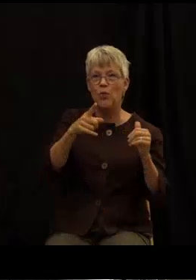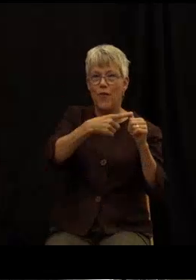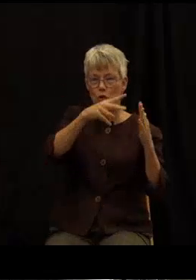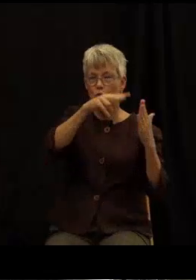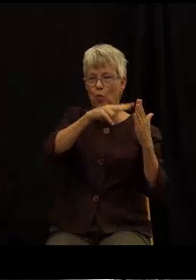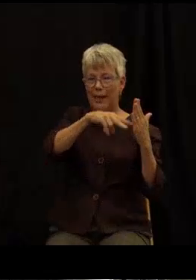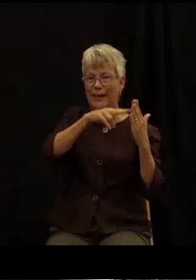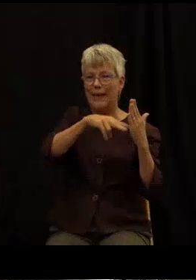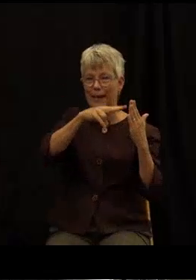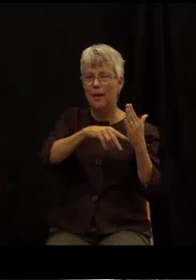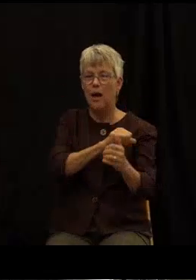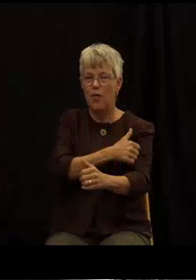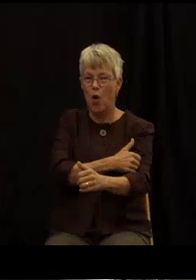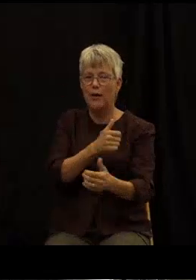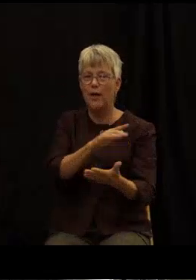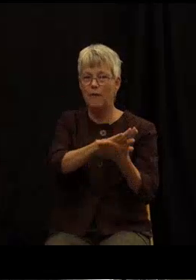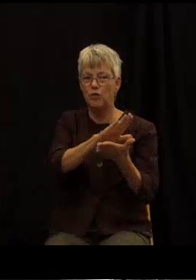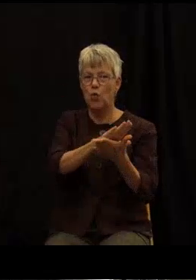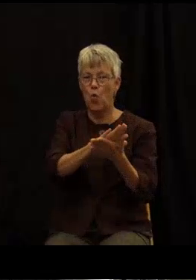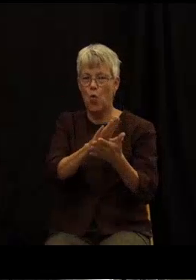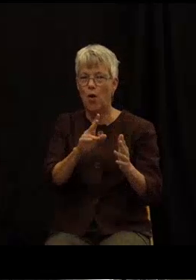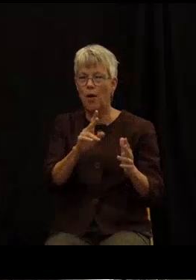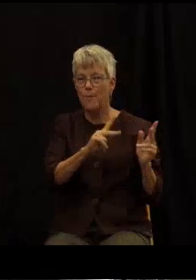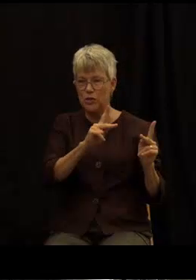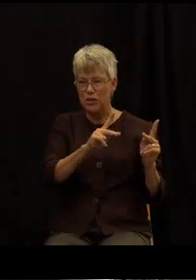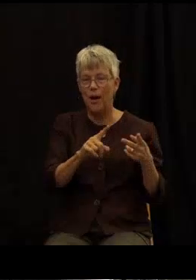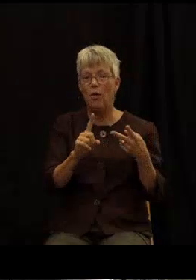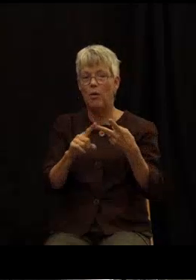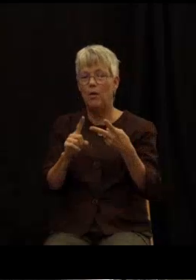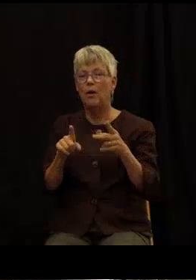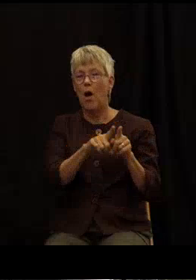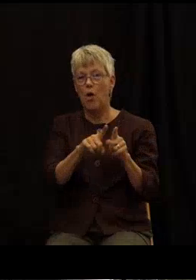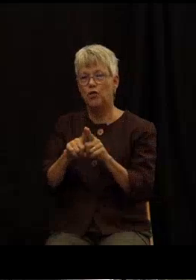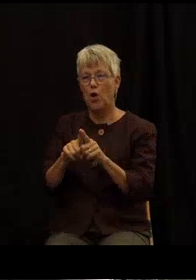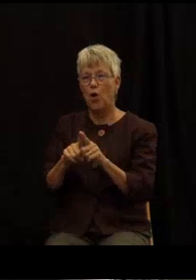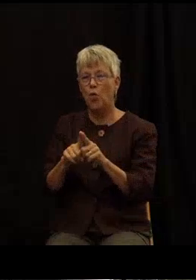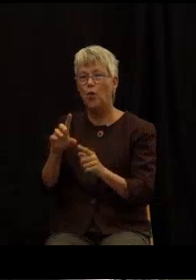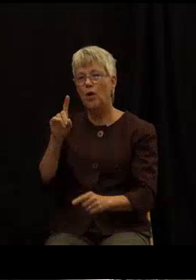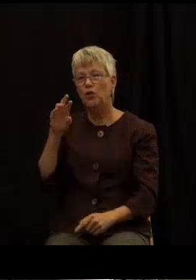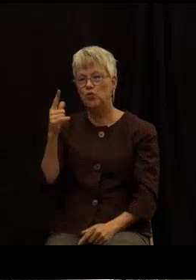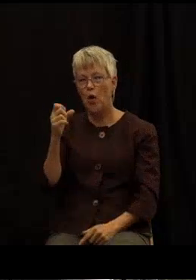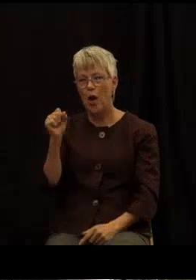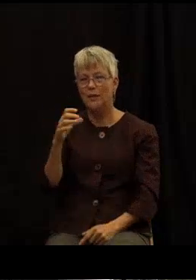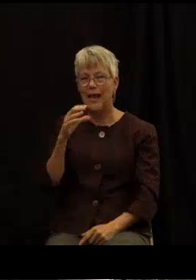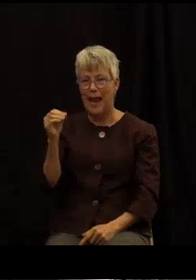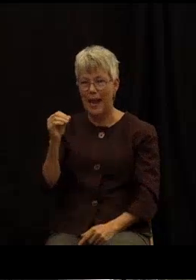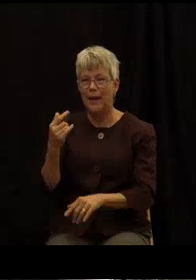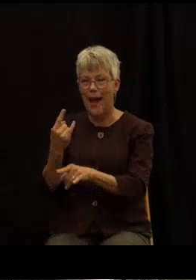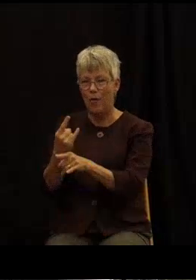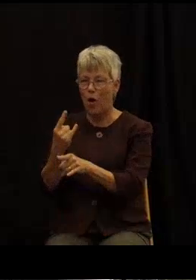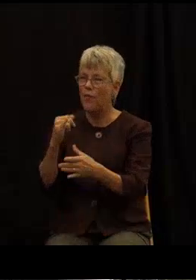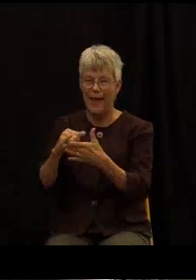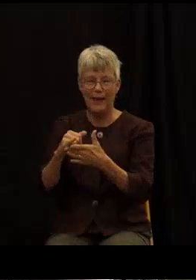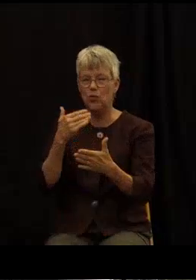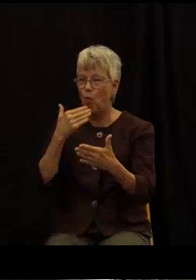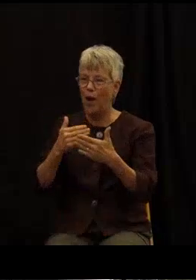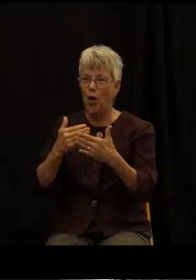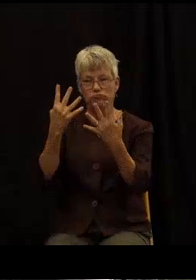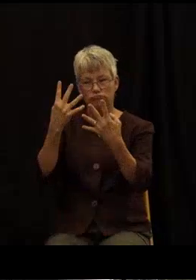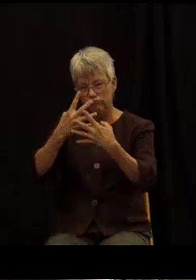authority of school personnel and drugs and alcohol. Those have been well vetted and reviewed, and we